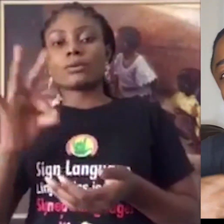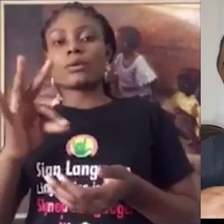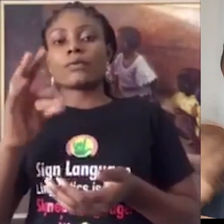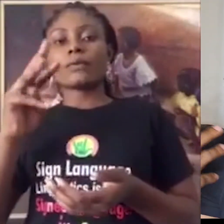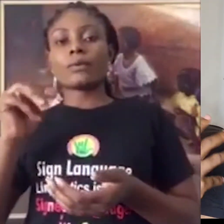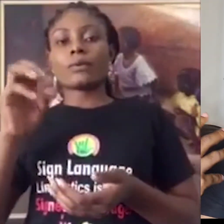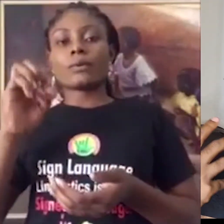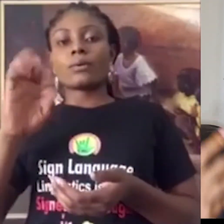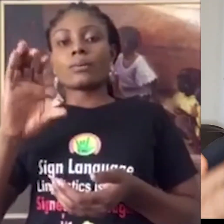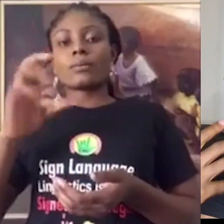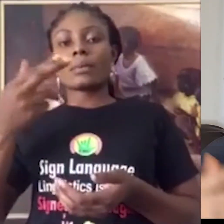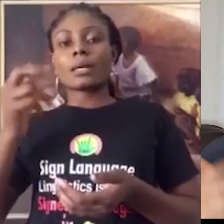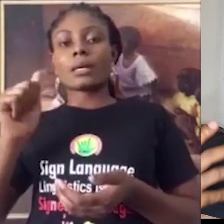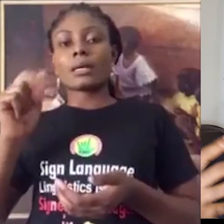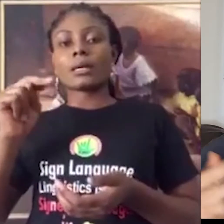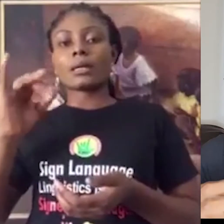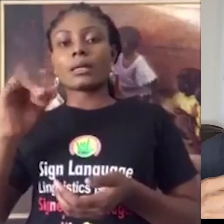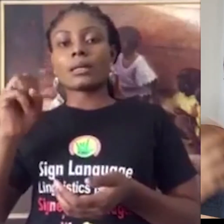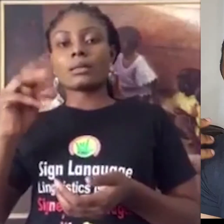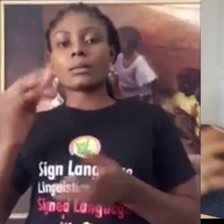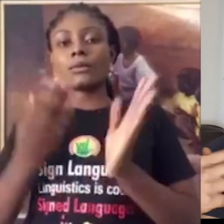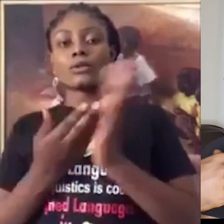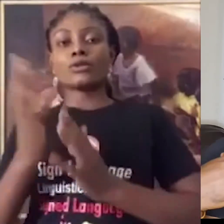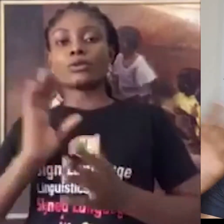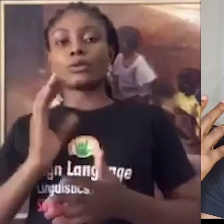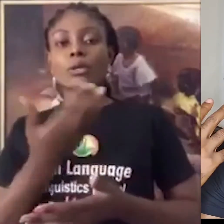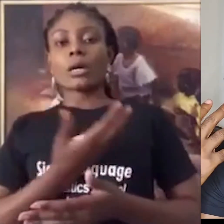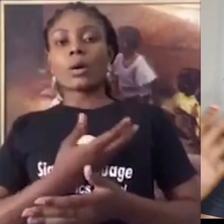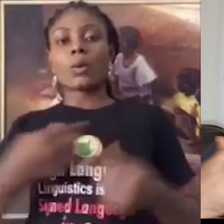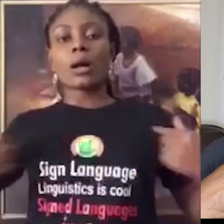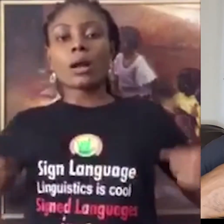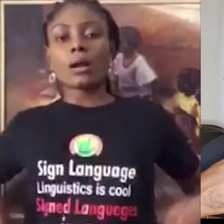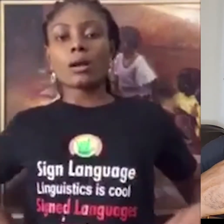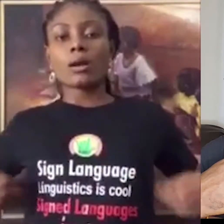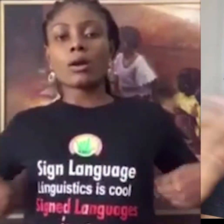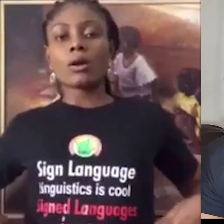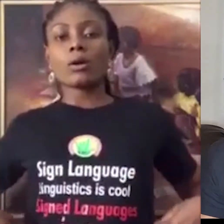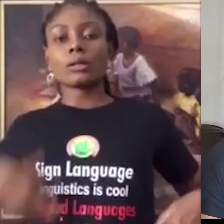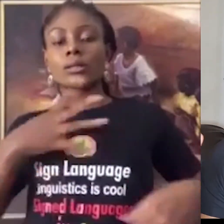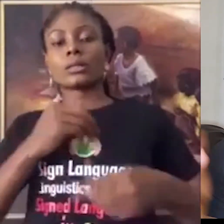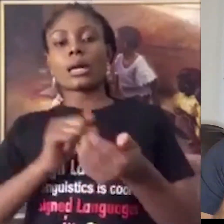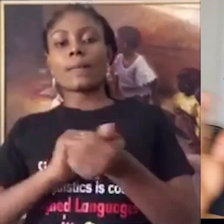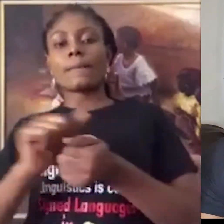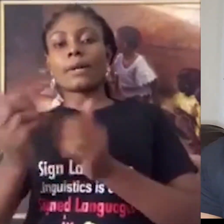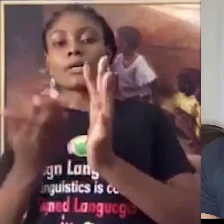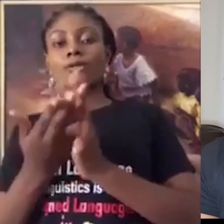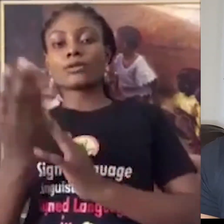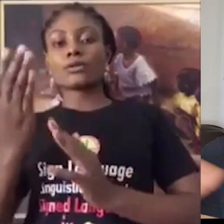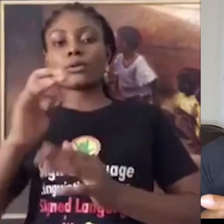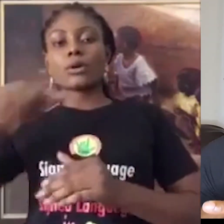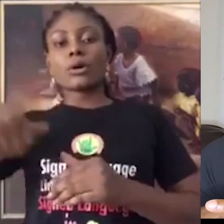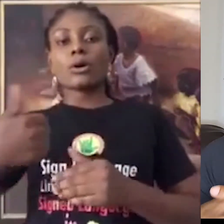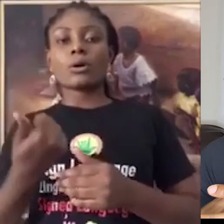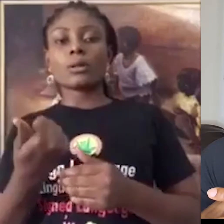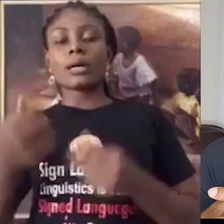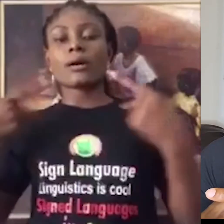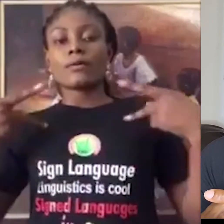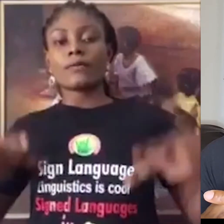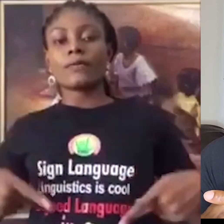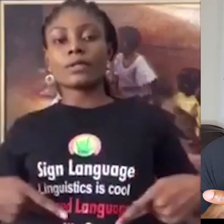up through our lungs and passes through the diaphragm and all the physiological